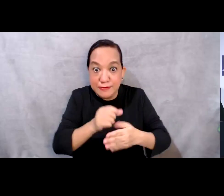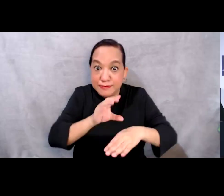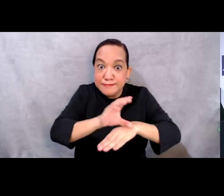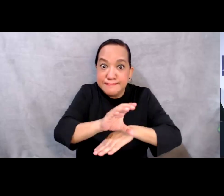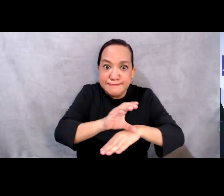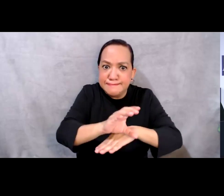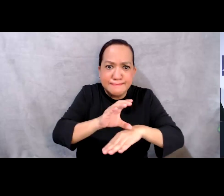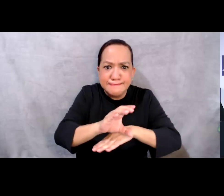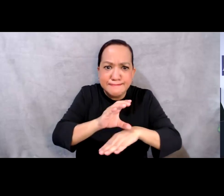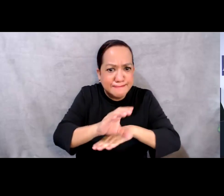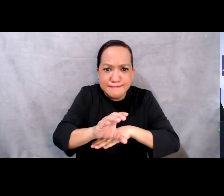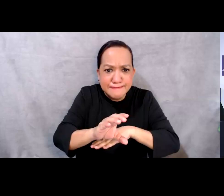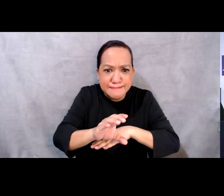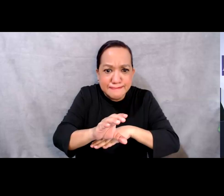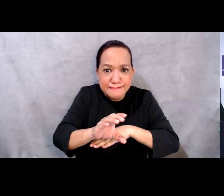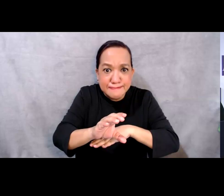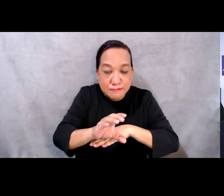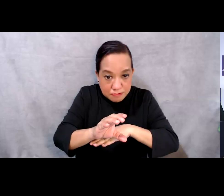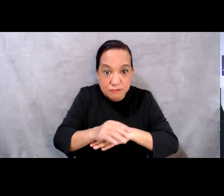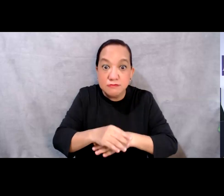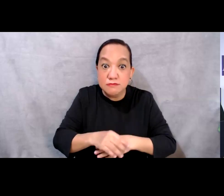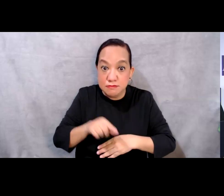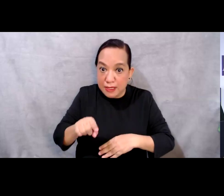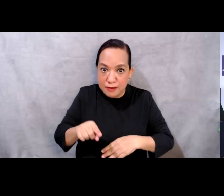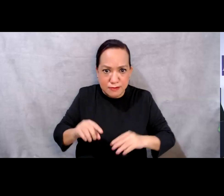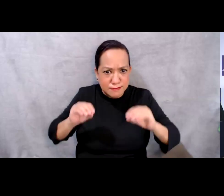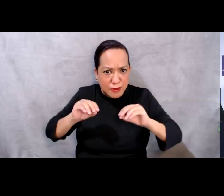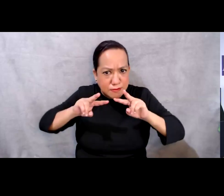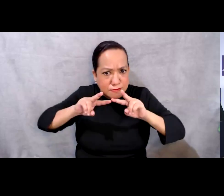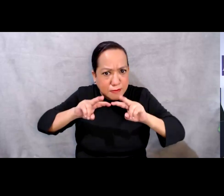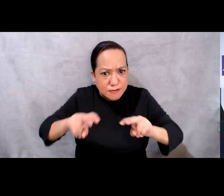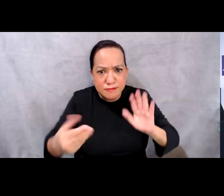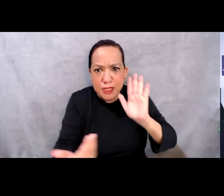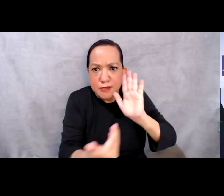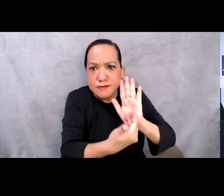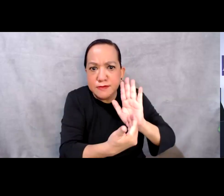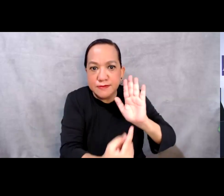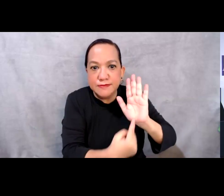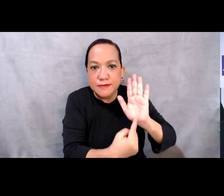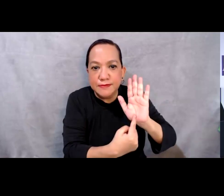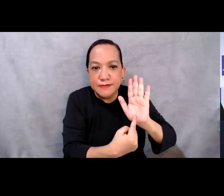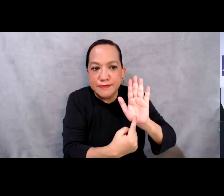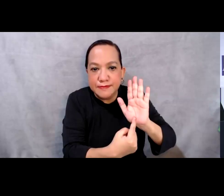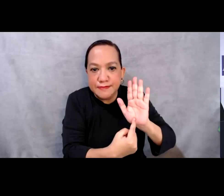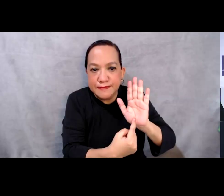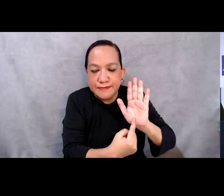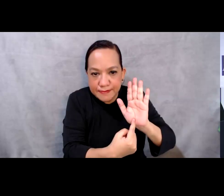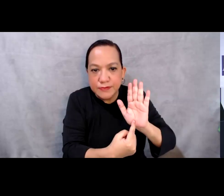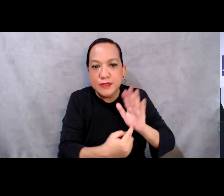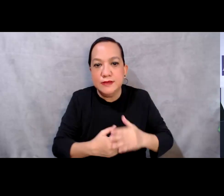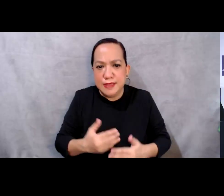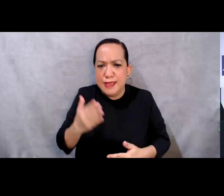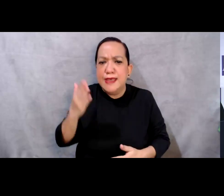results of the studies undertaken. But take note, these are just studies. At the end of the day, it boils down to